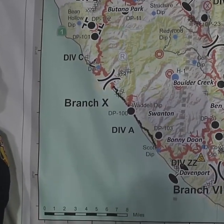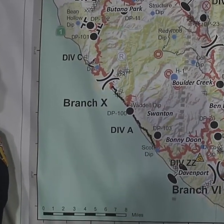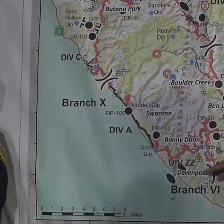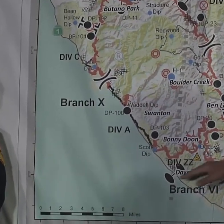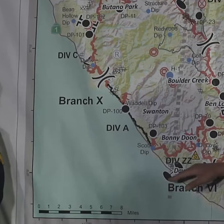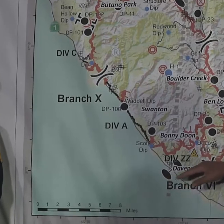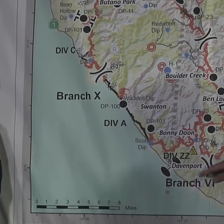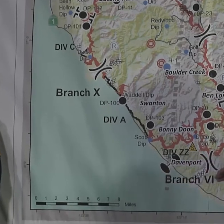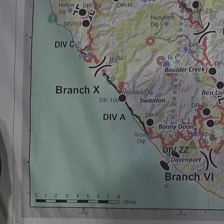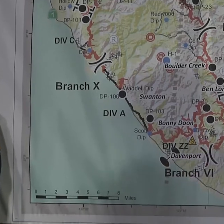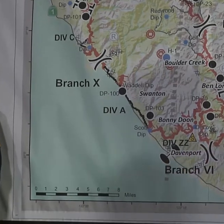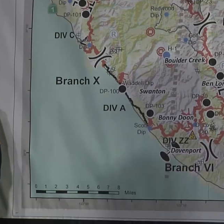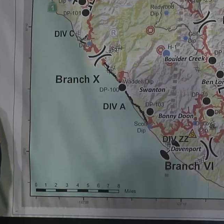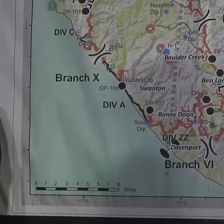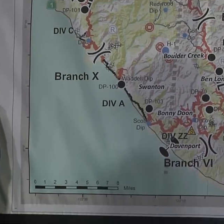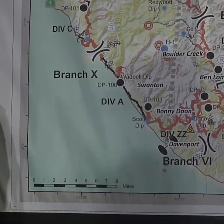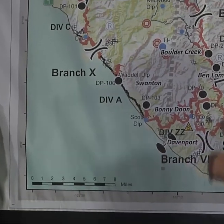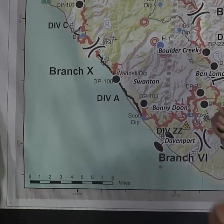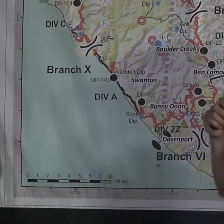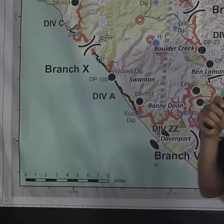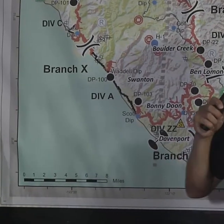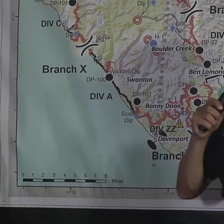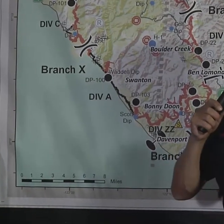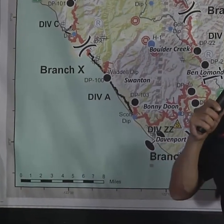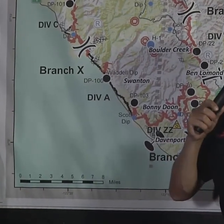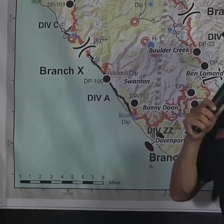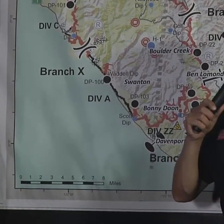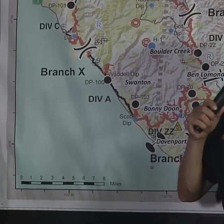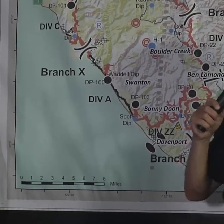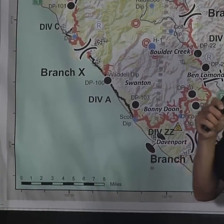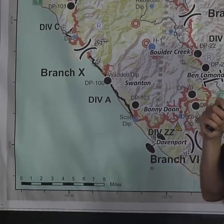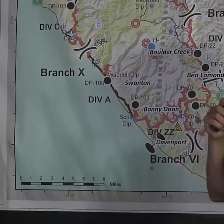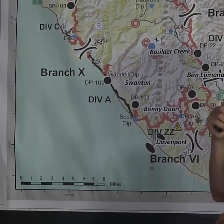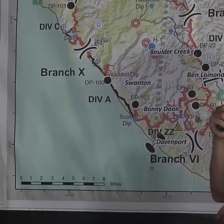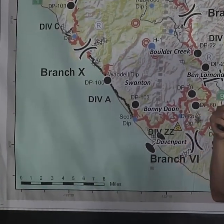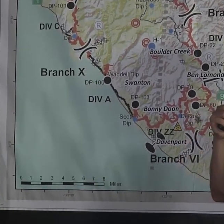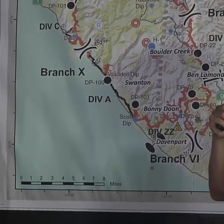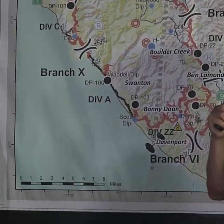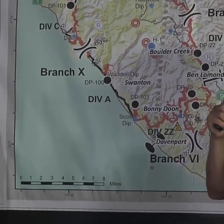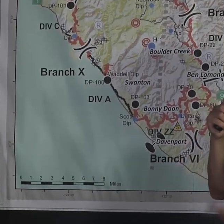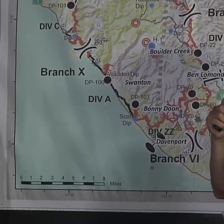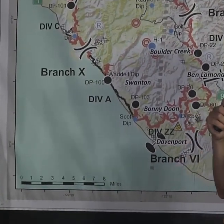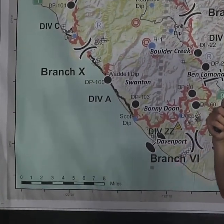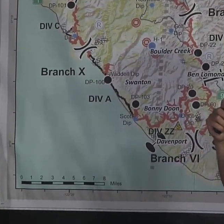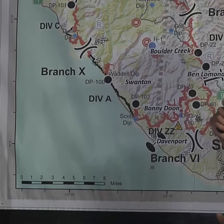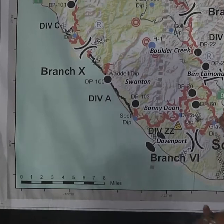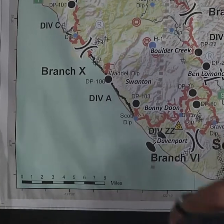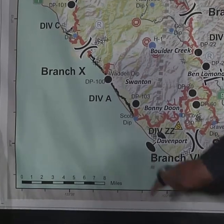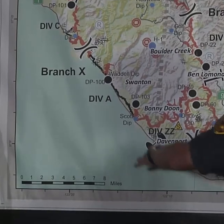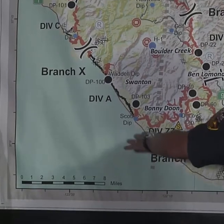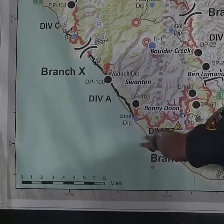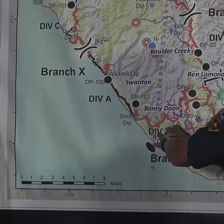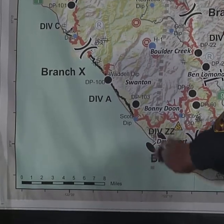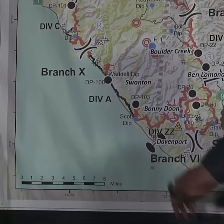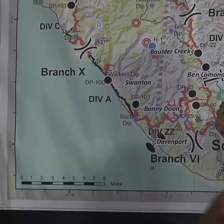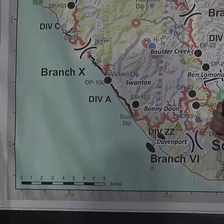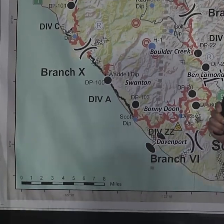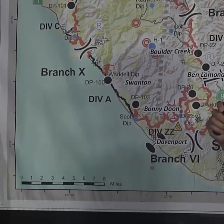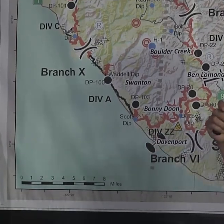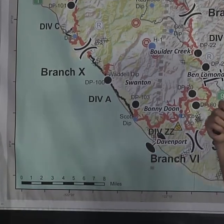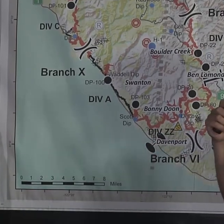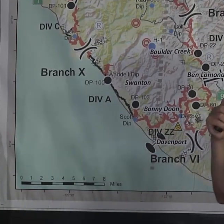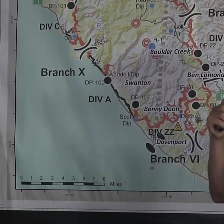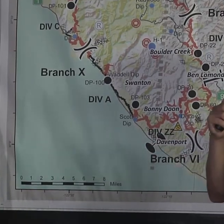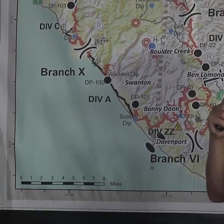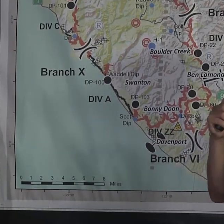the south, our south lines that we put in, we've been speaking of regarding the contingency lines, are holding. They're holding very well. A lot of the fire has actually